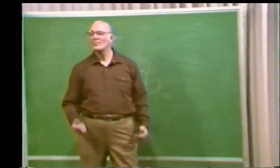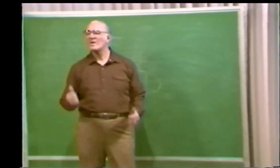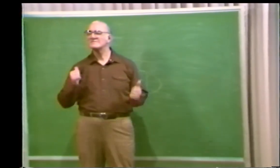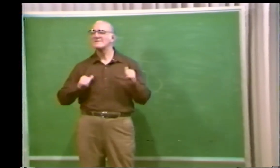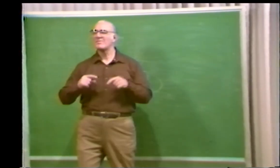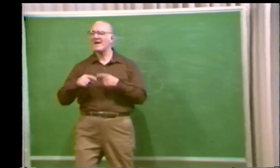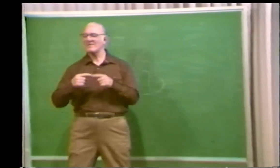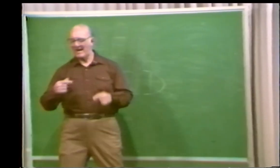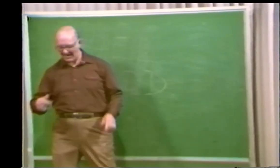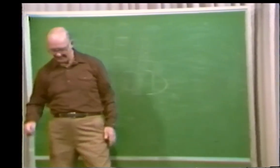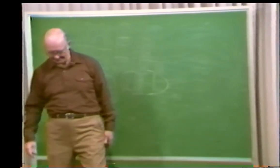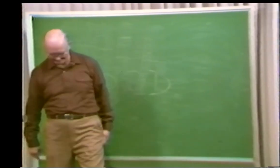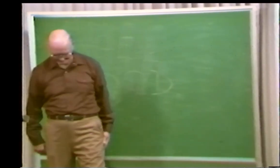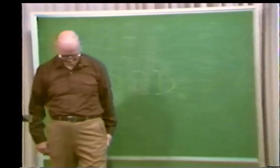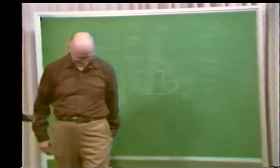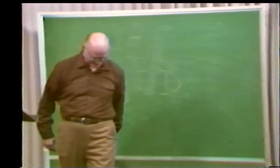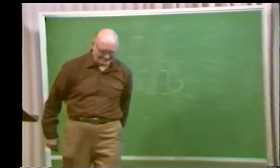What's the problem?